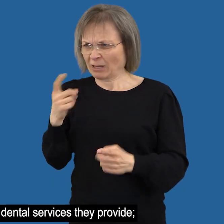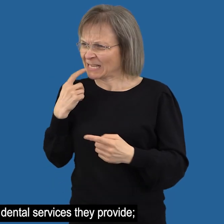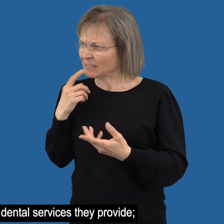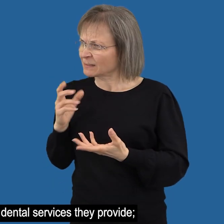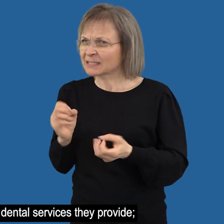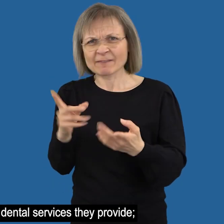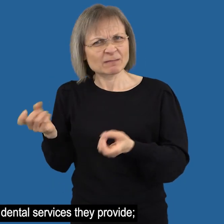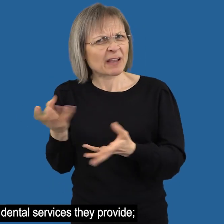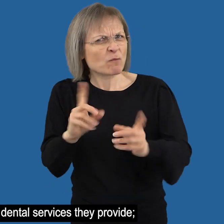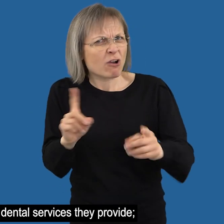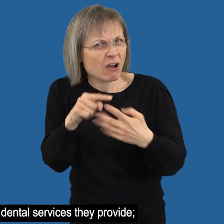they provide,